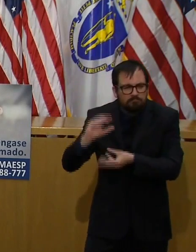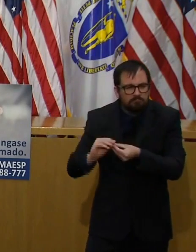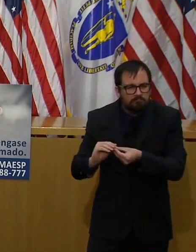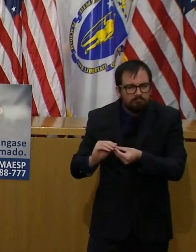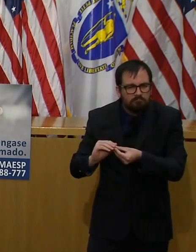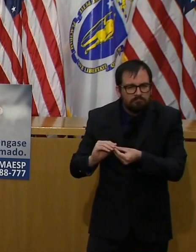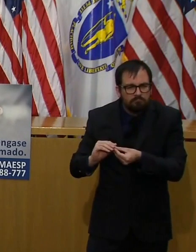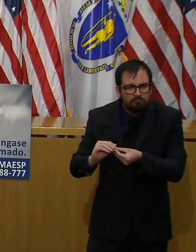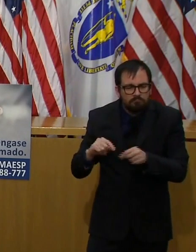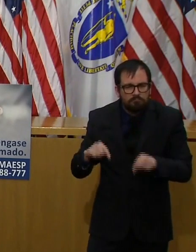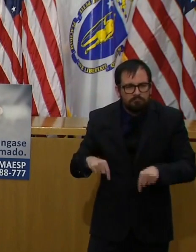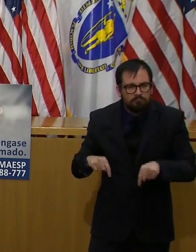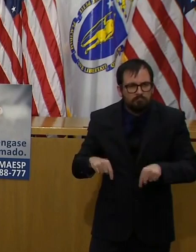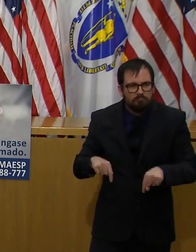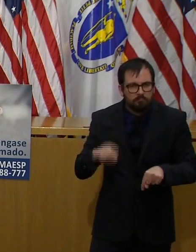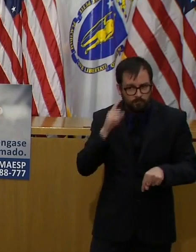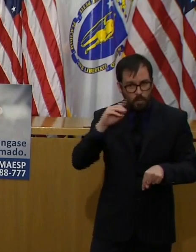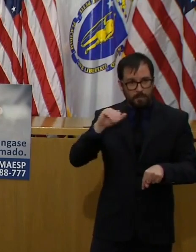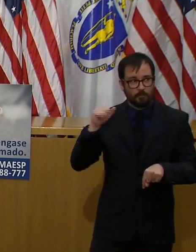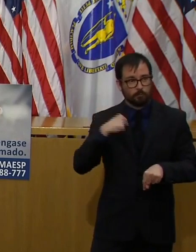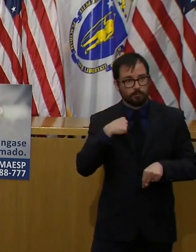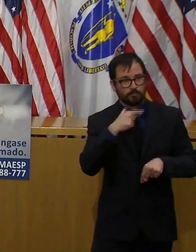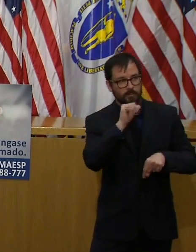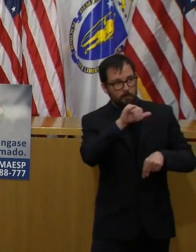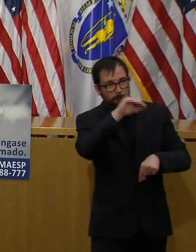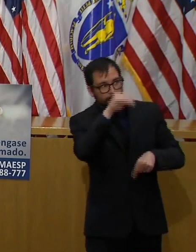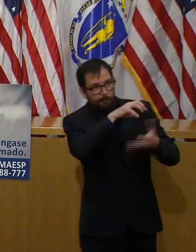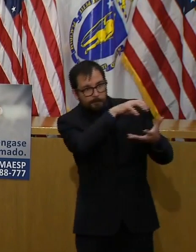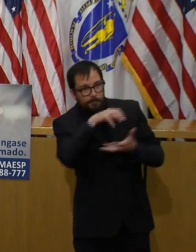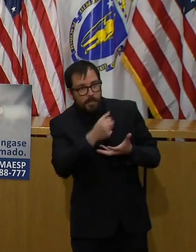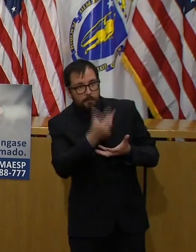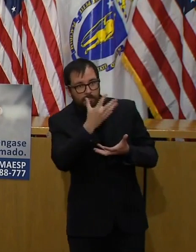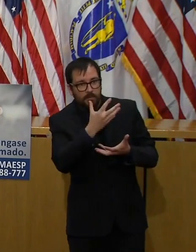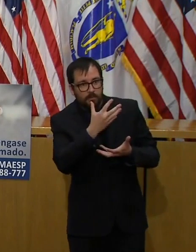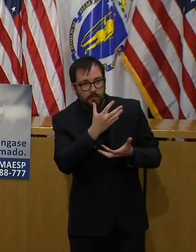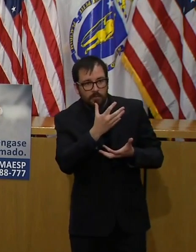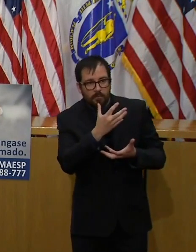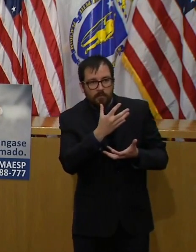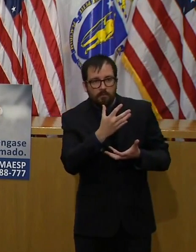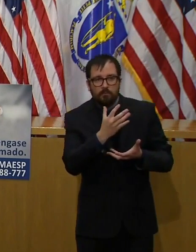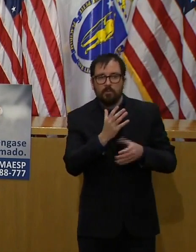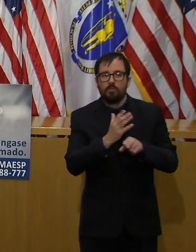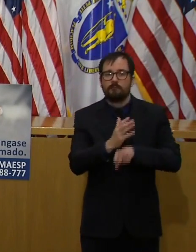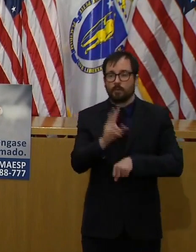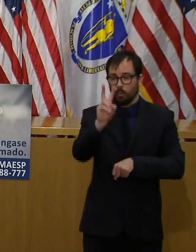north of $2 billion, wasn't it? I mean, that program has some legitimate